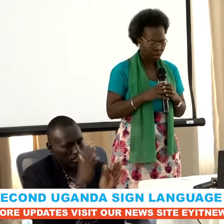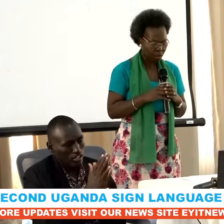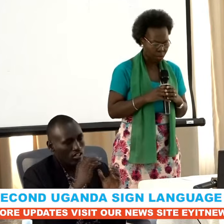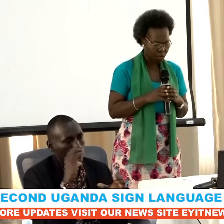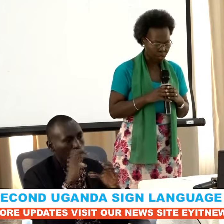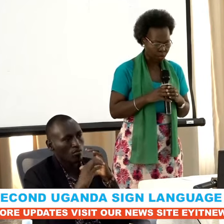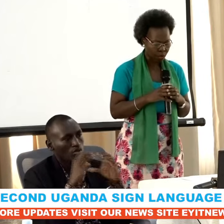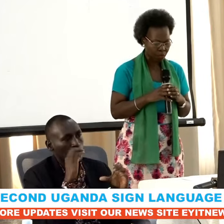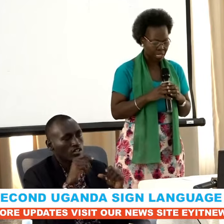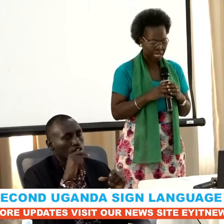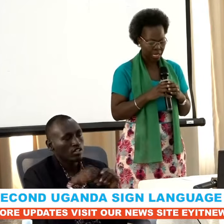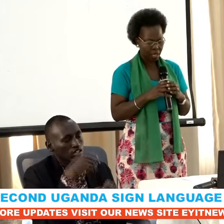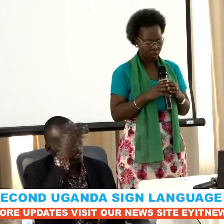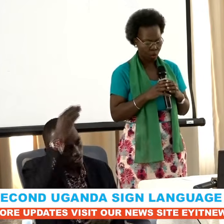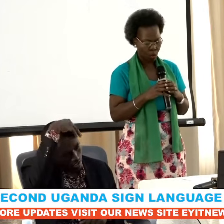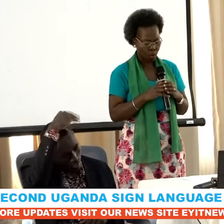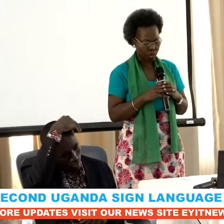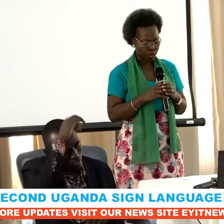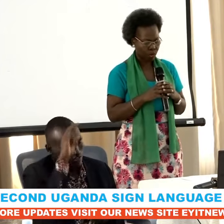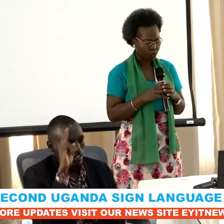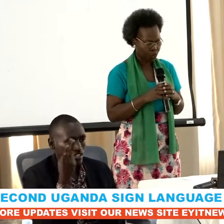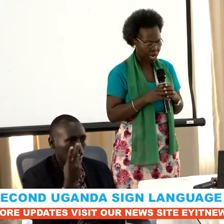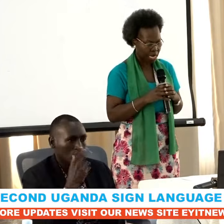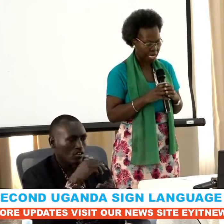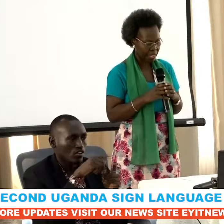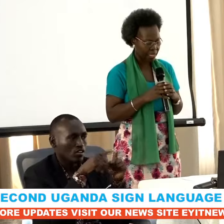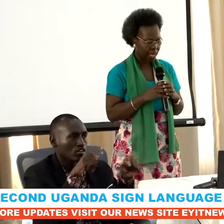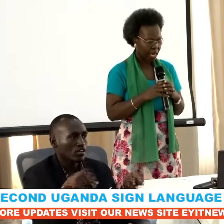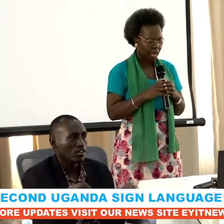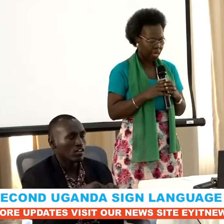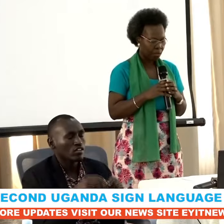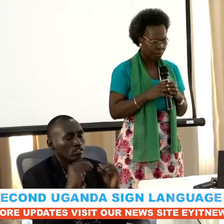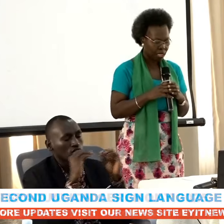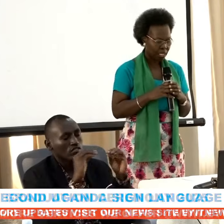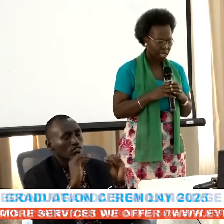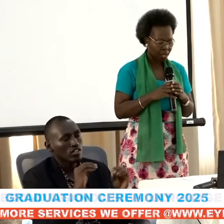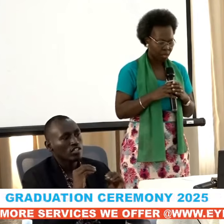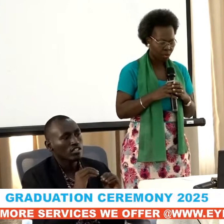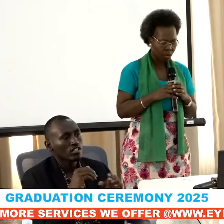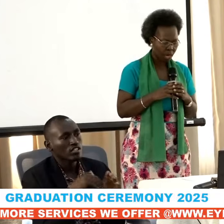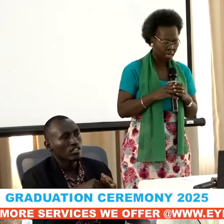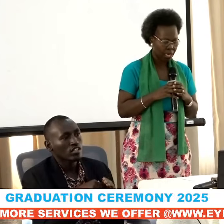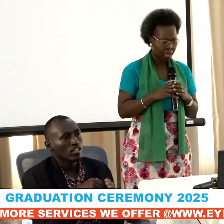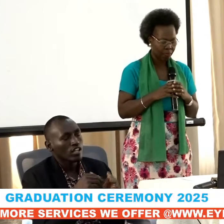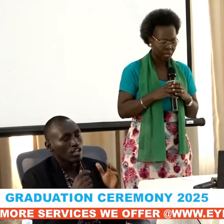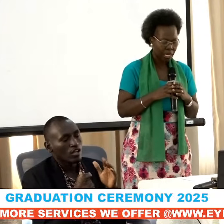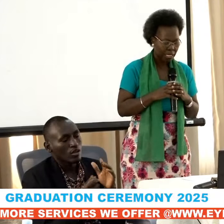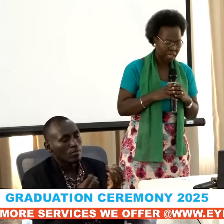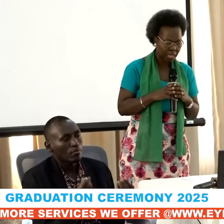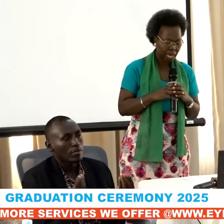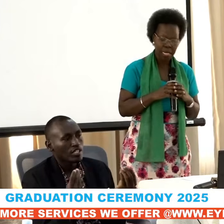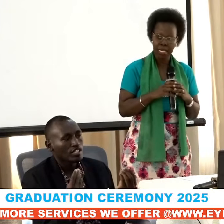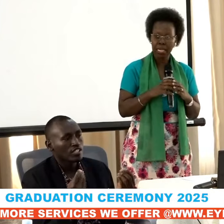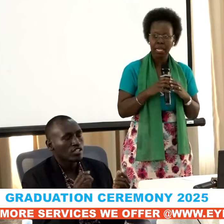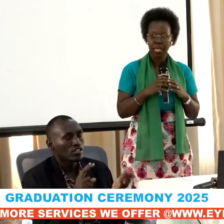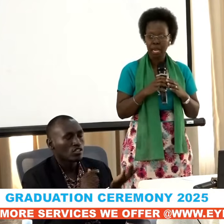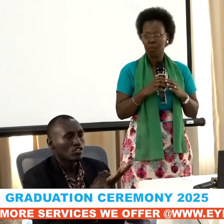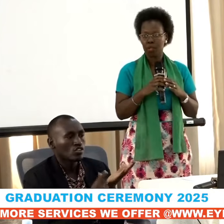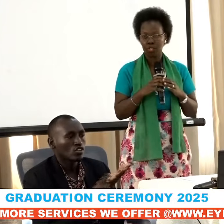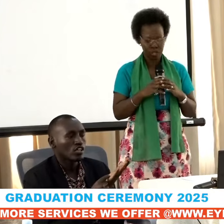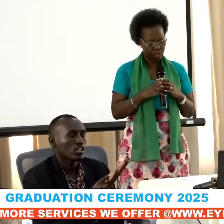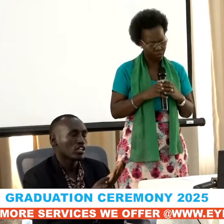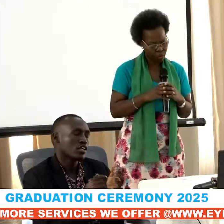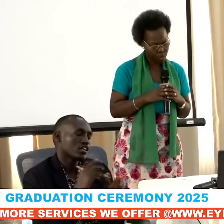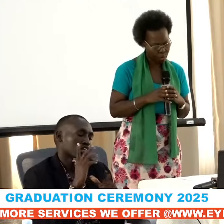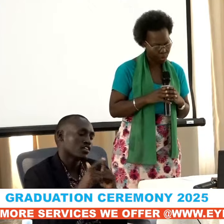This graduation of the second cohort of trainees in basic Uganda Sign